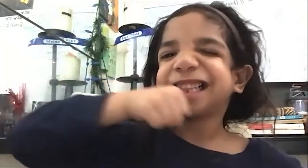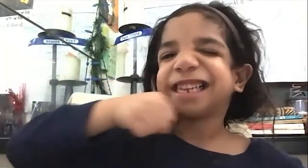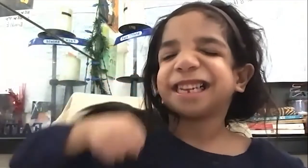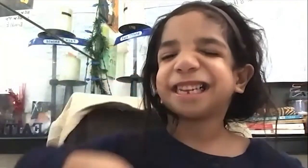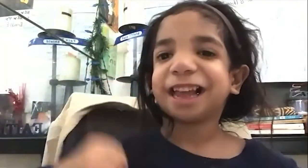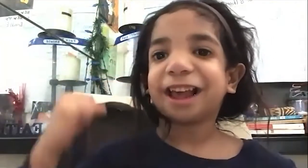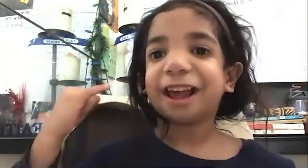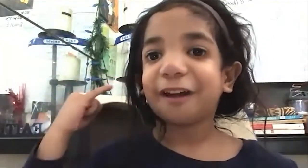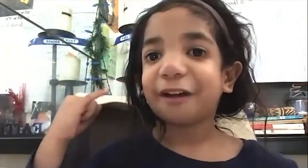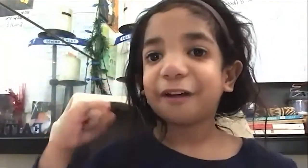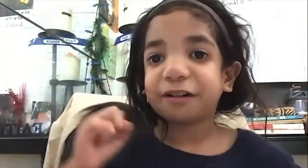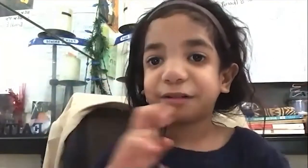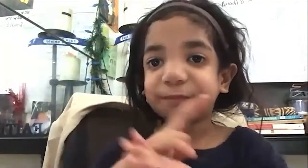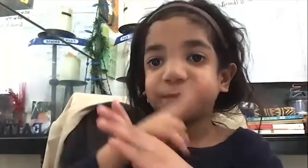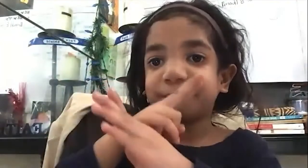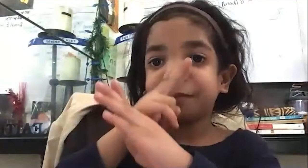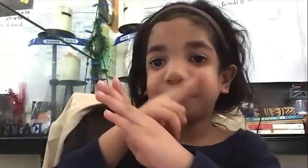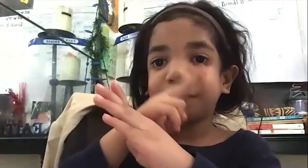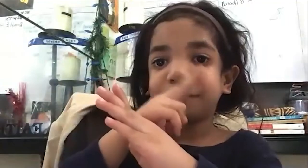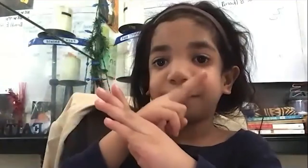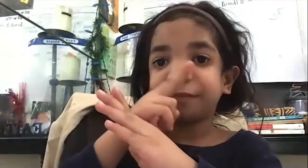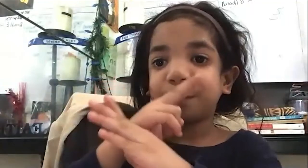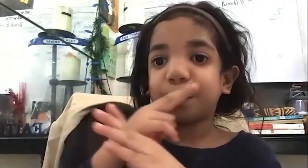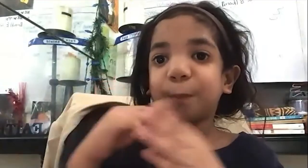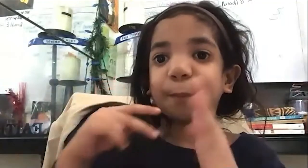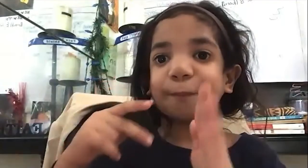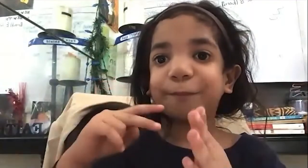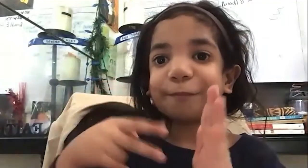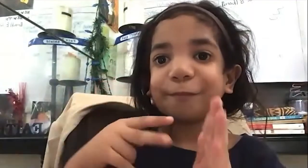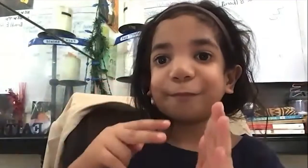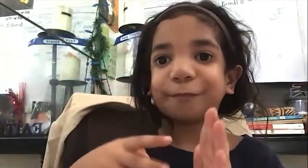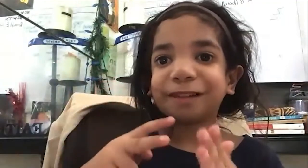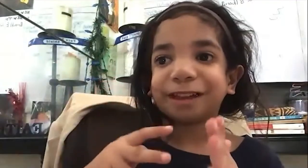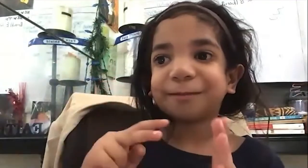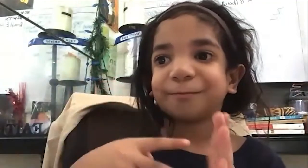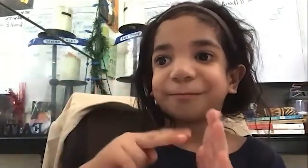lot. If it keeps bending, it could almost